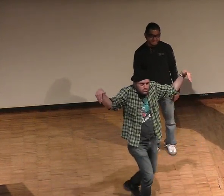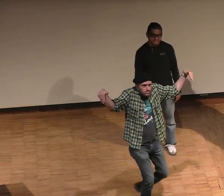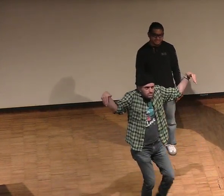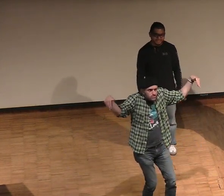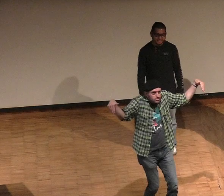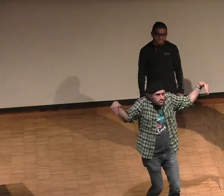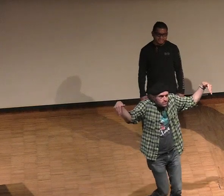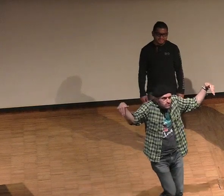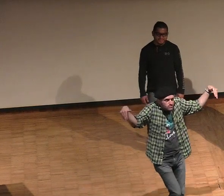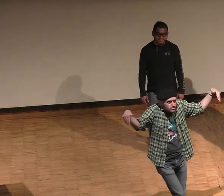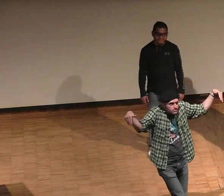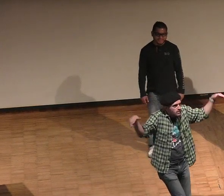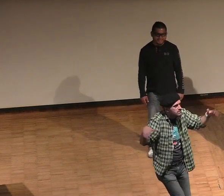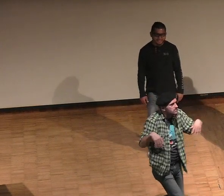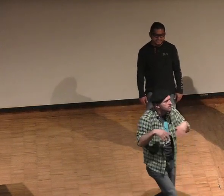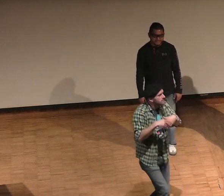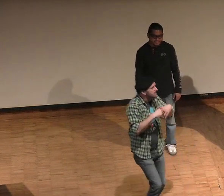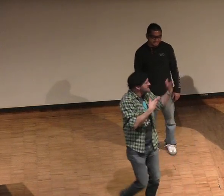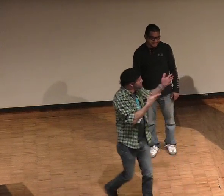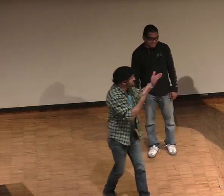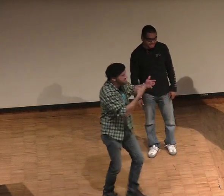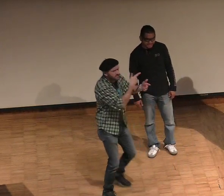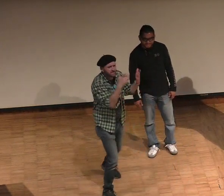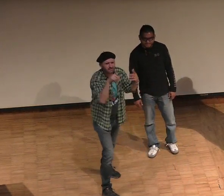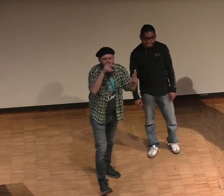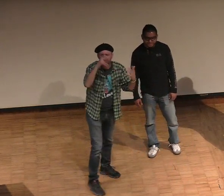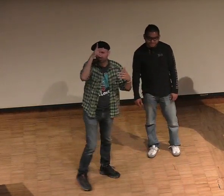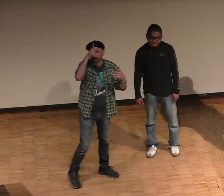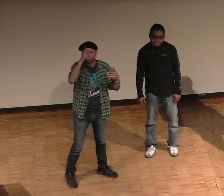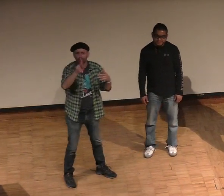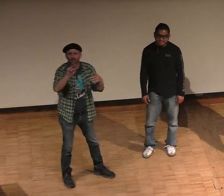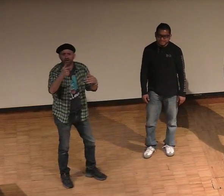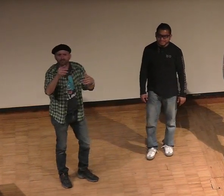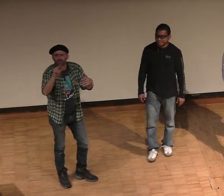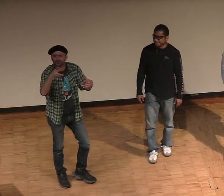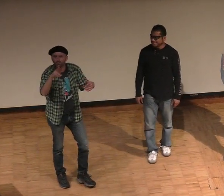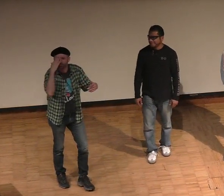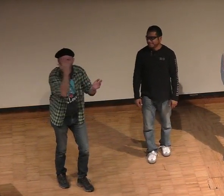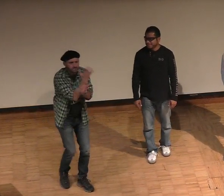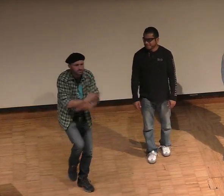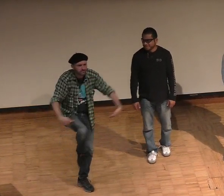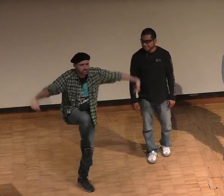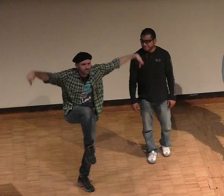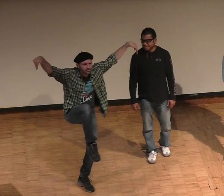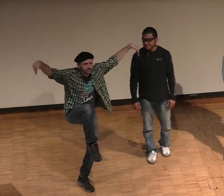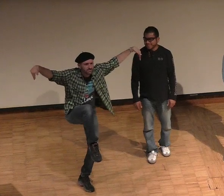And he looks like this. Maybe it's